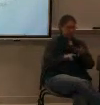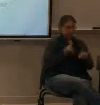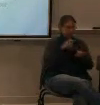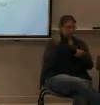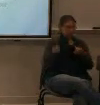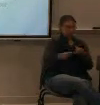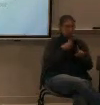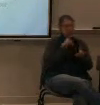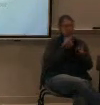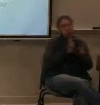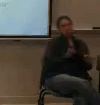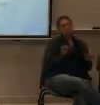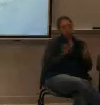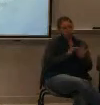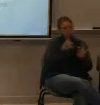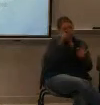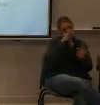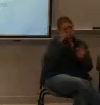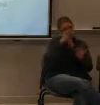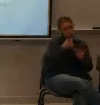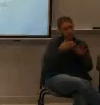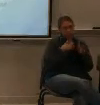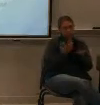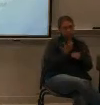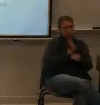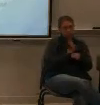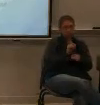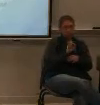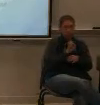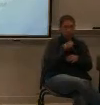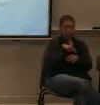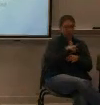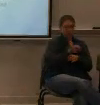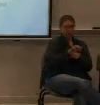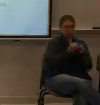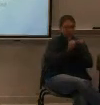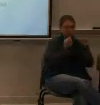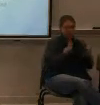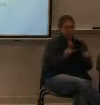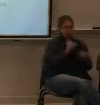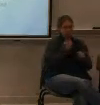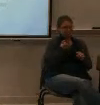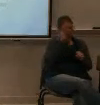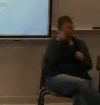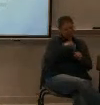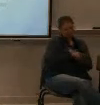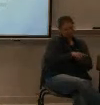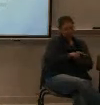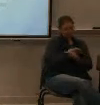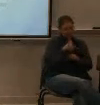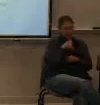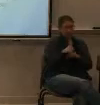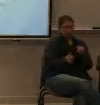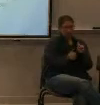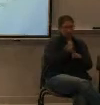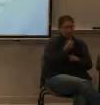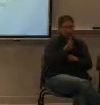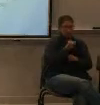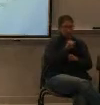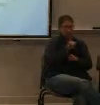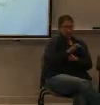important to the general functioning of aquatic systems and understanding them at the most basic